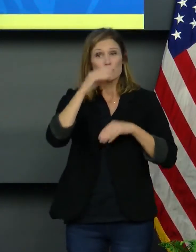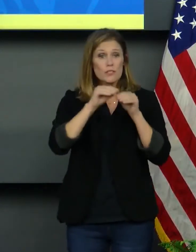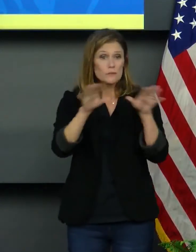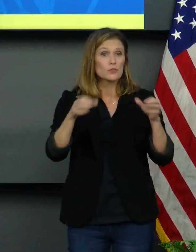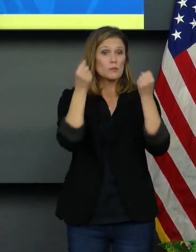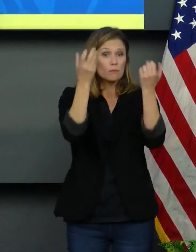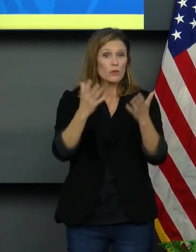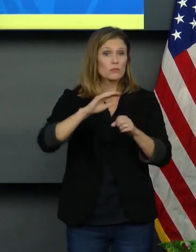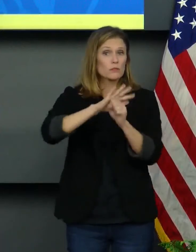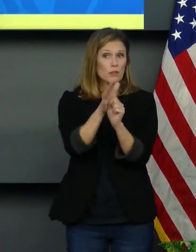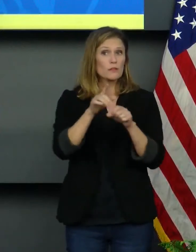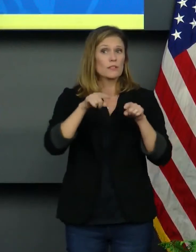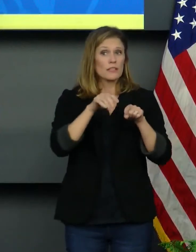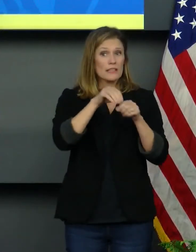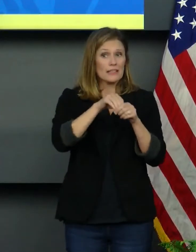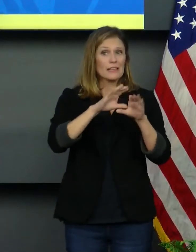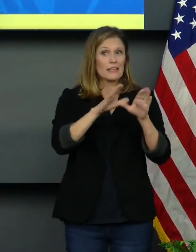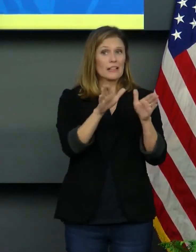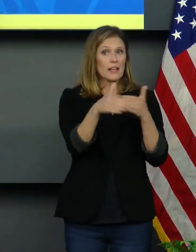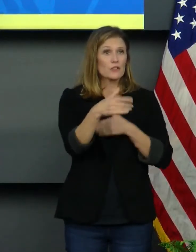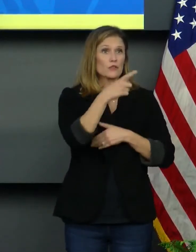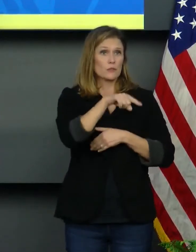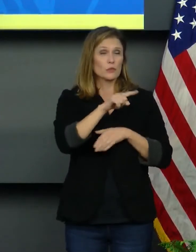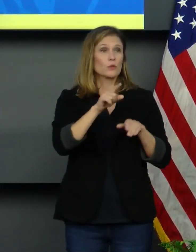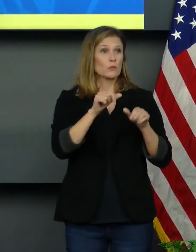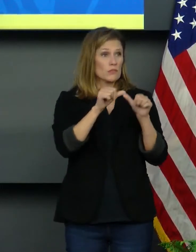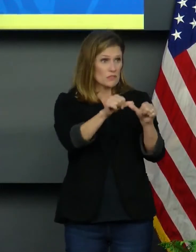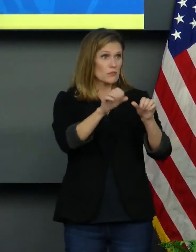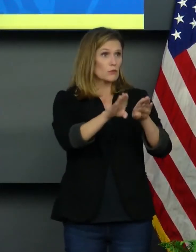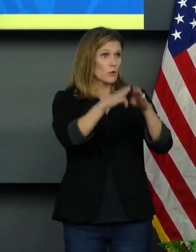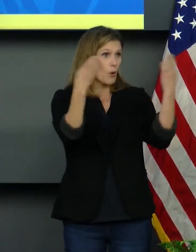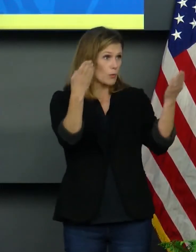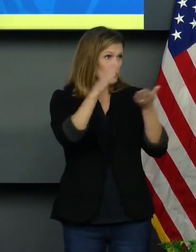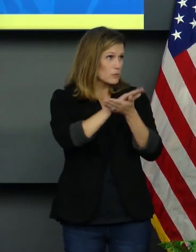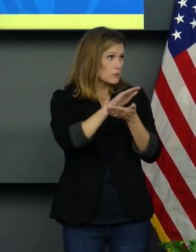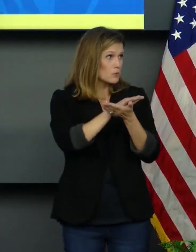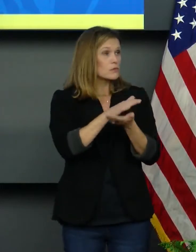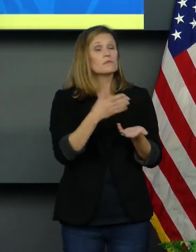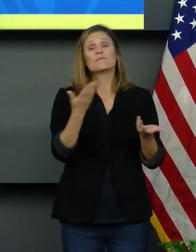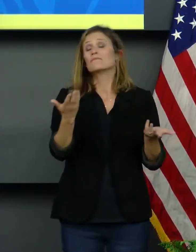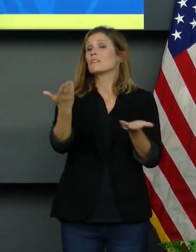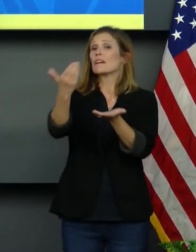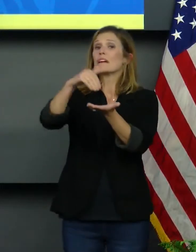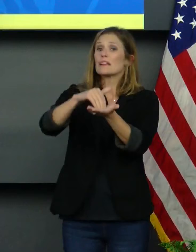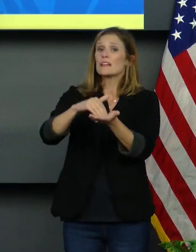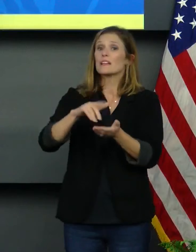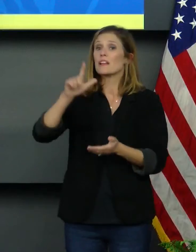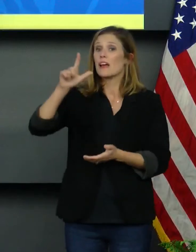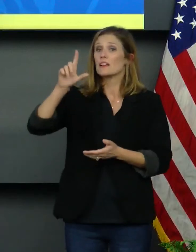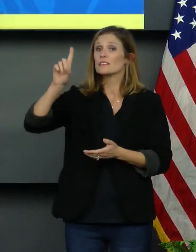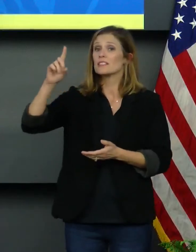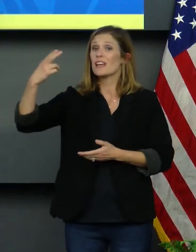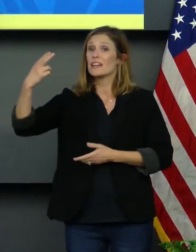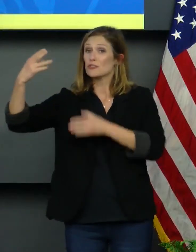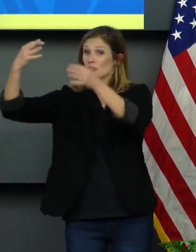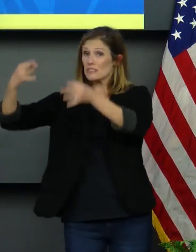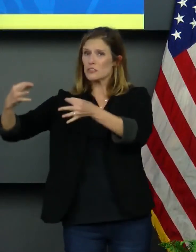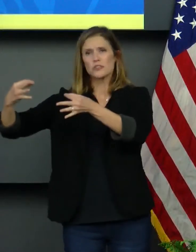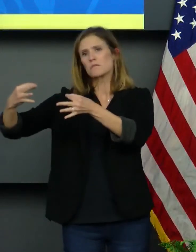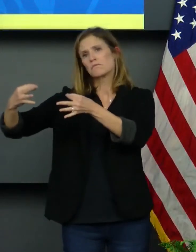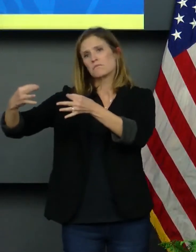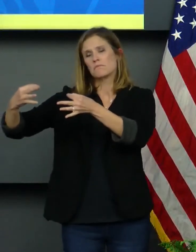multiple cases of COVID throughout a classroom or something, you guys are going to keep them open. Again, it's not really LDH's decision in